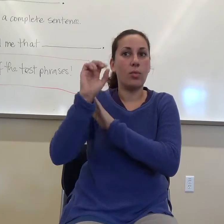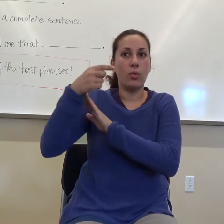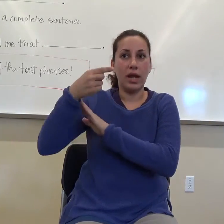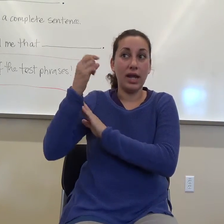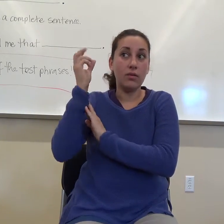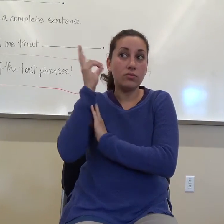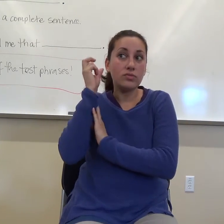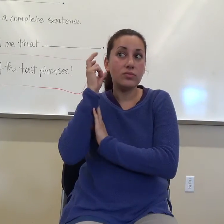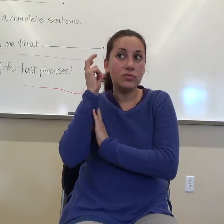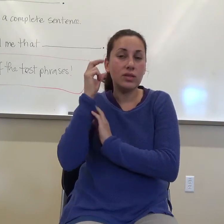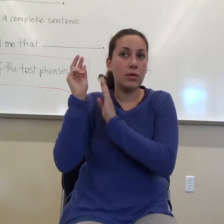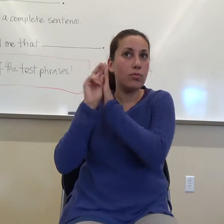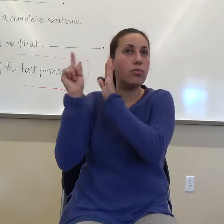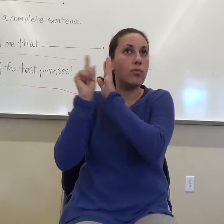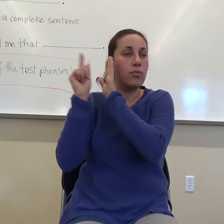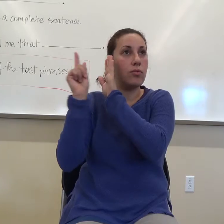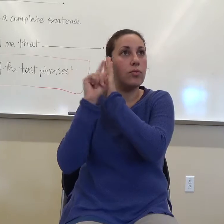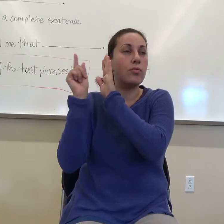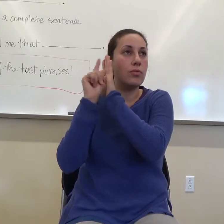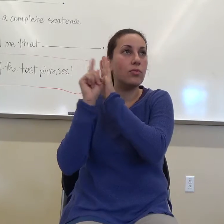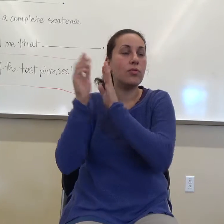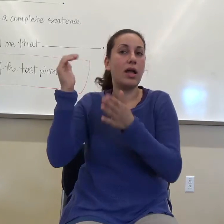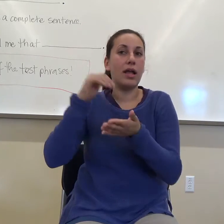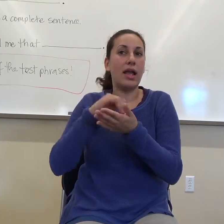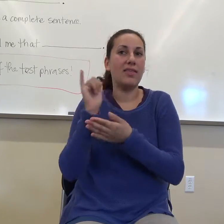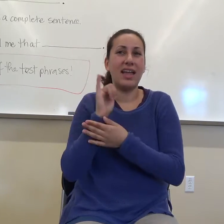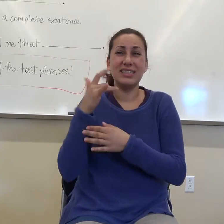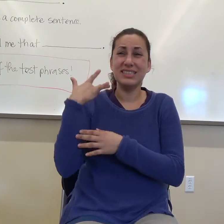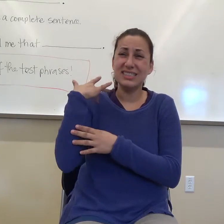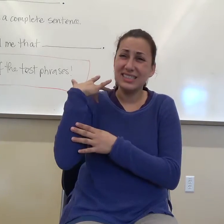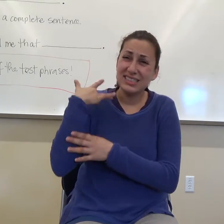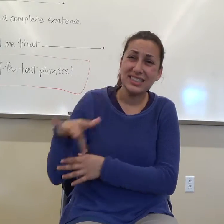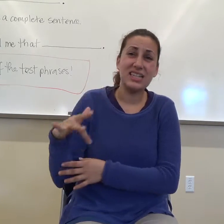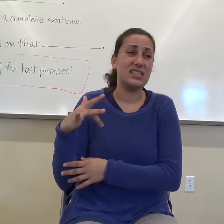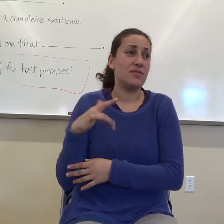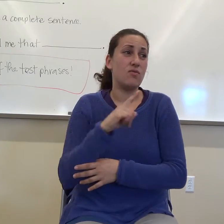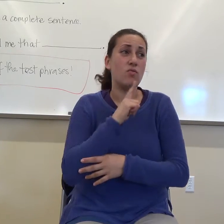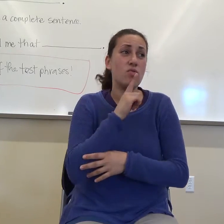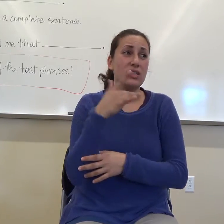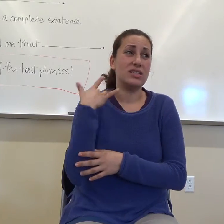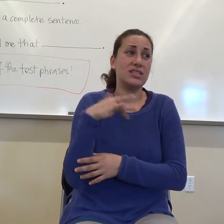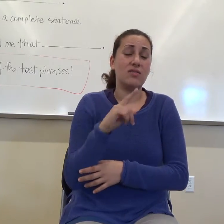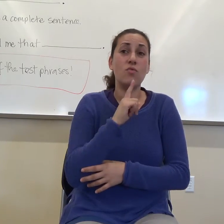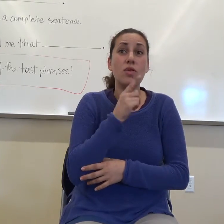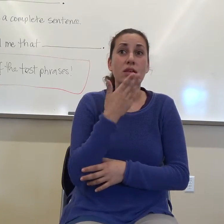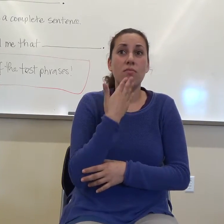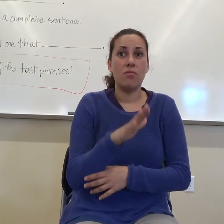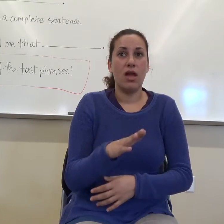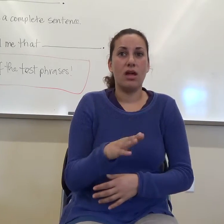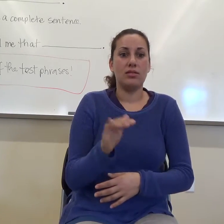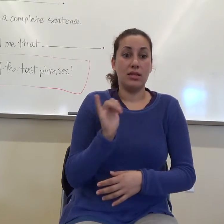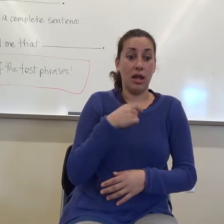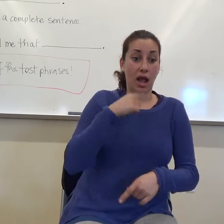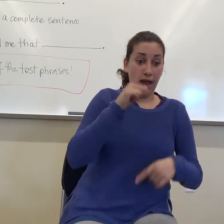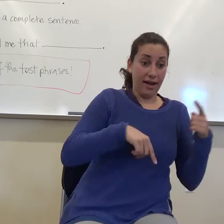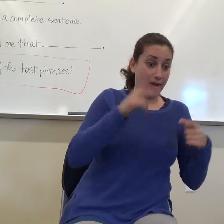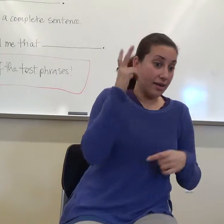This means that you're ultra sensitive, and it's it's bad because you're losing your hearing. But